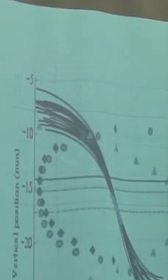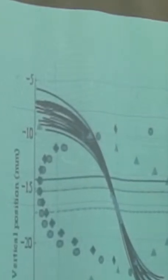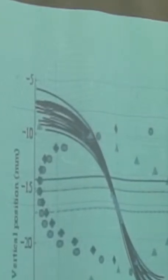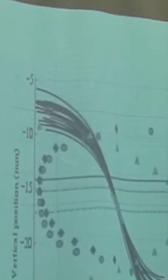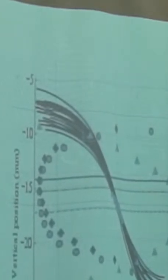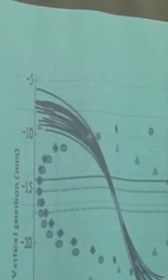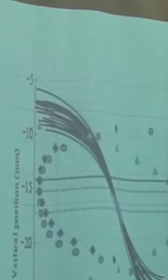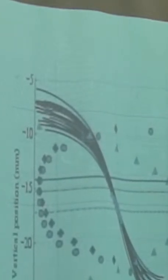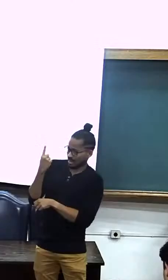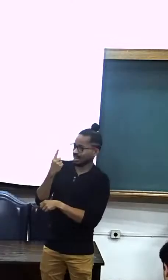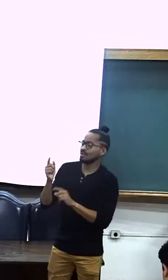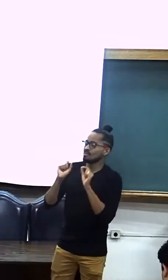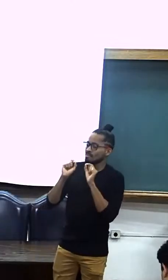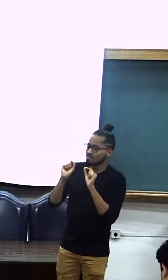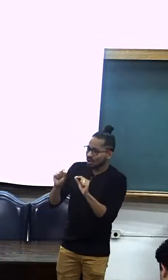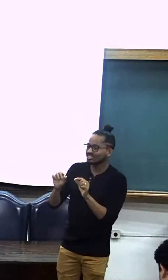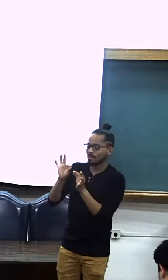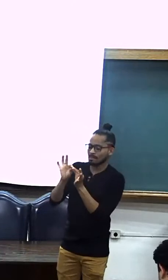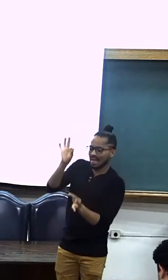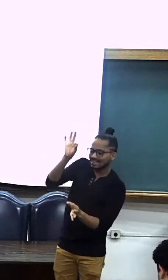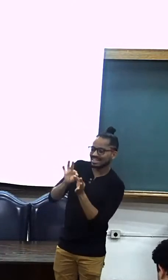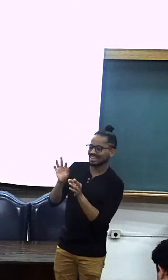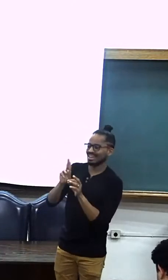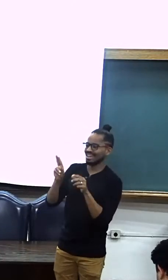the iceberg metric,